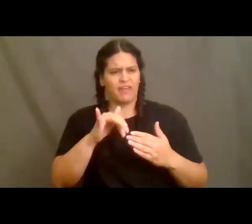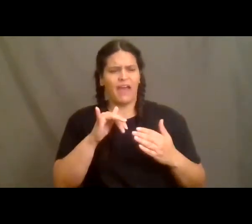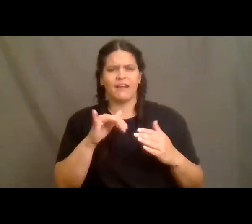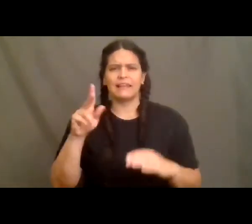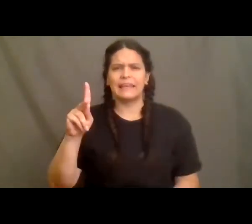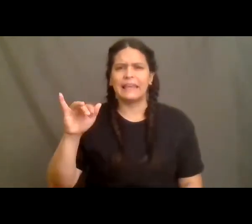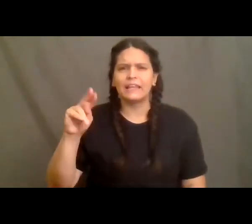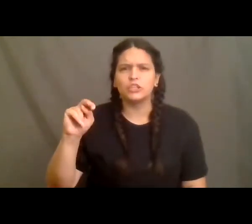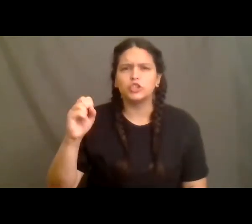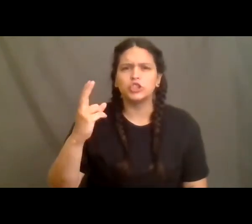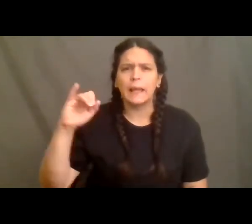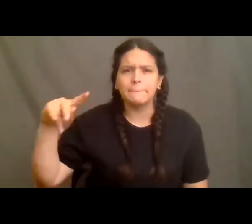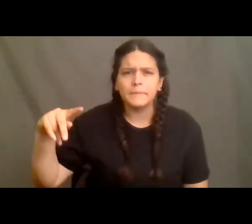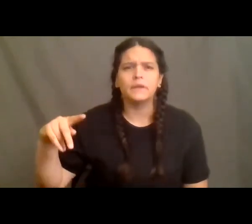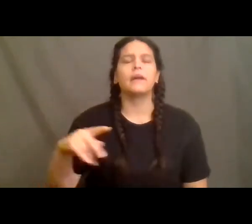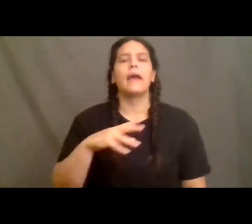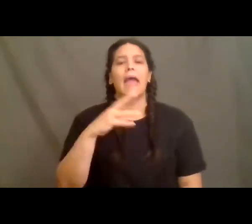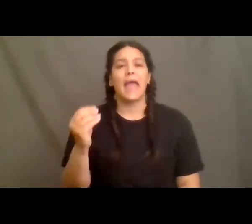and compassion